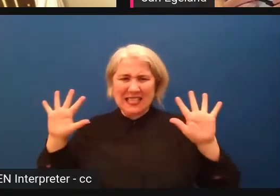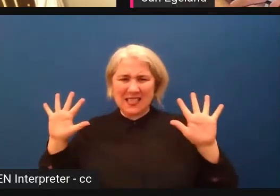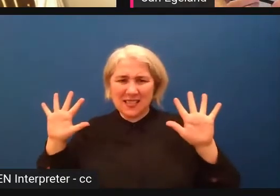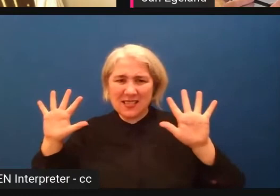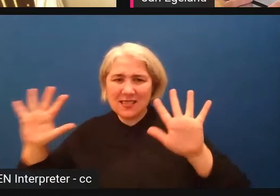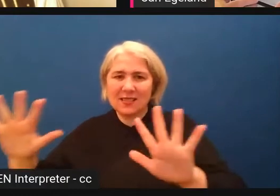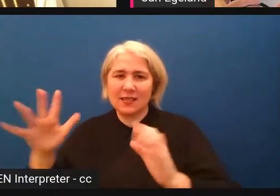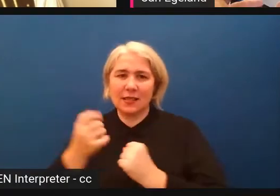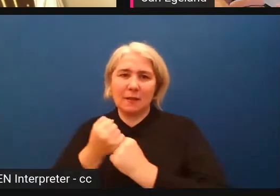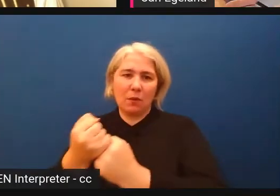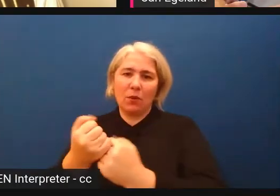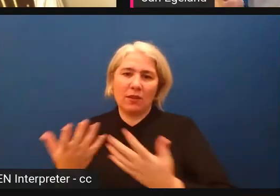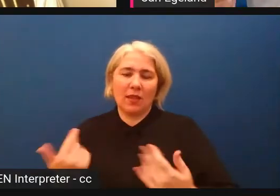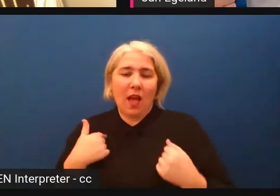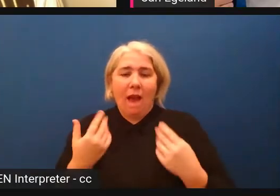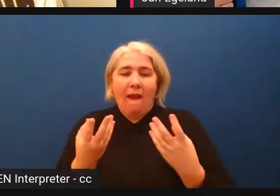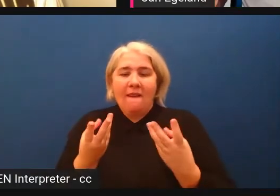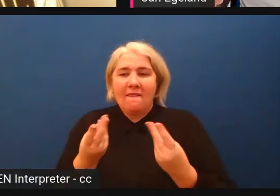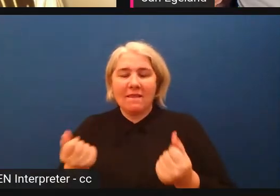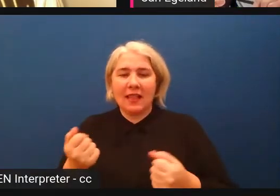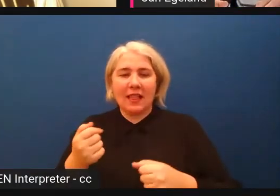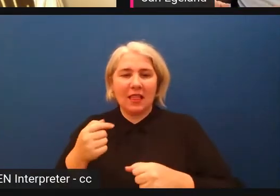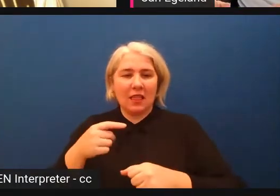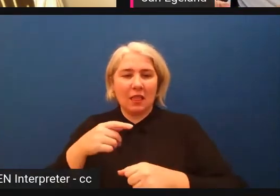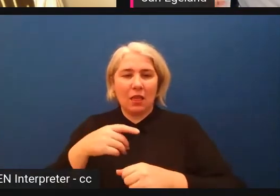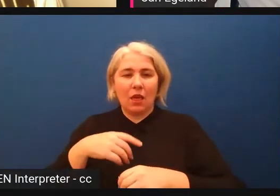too weak response and too weak